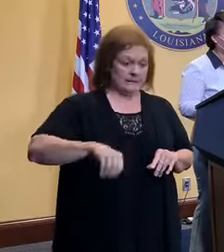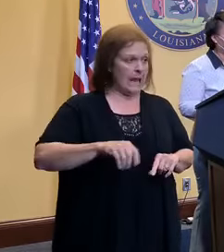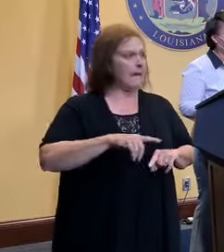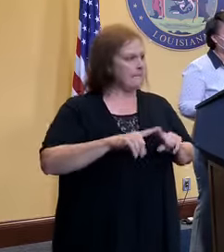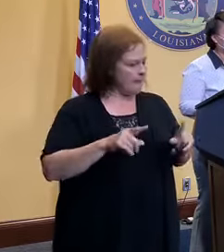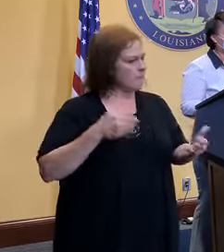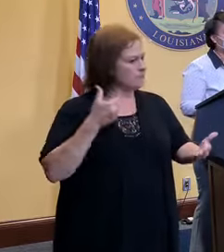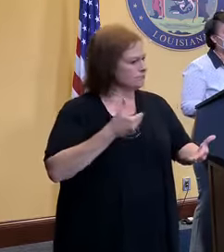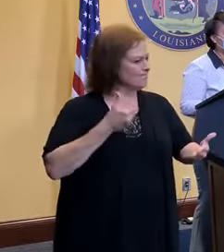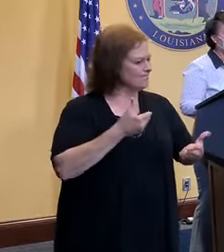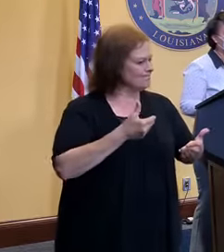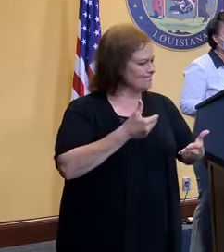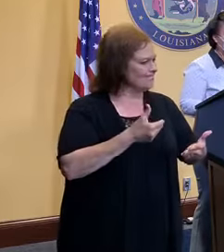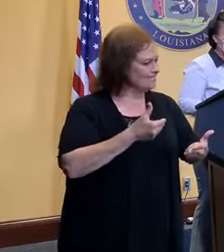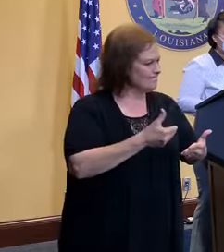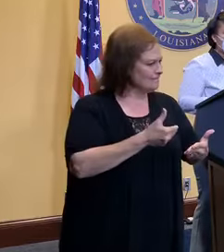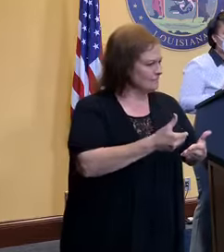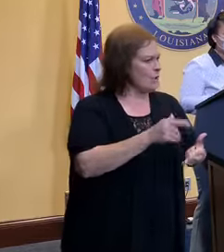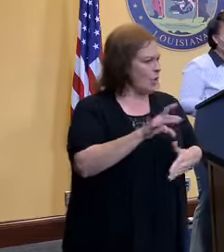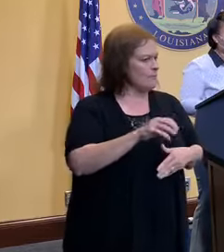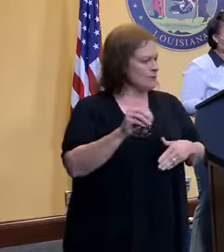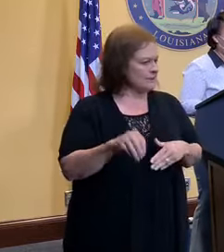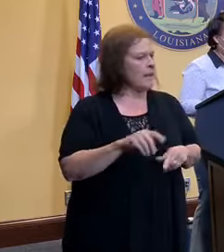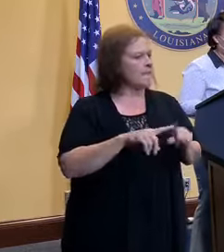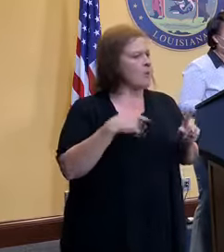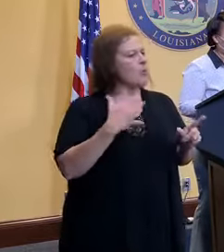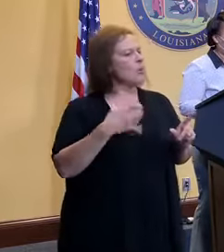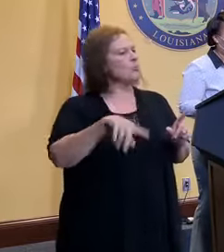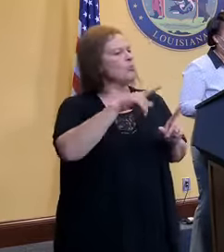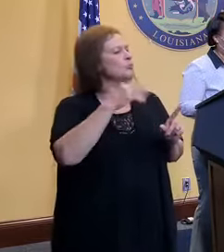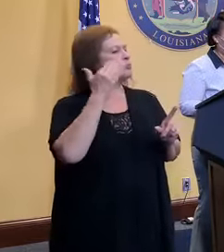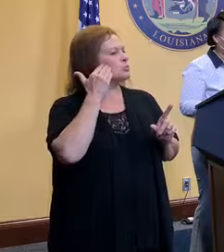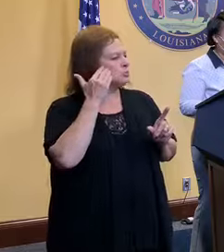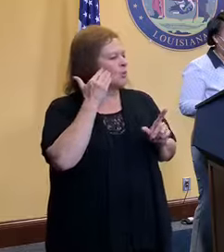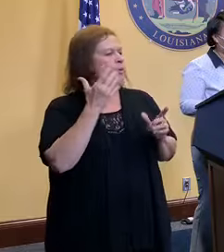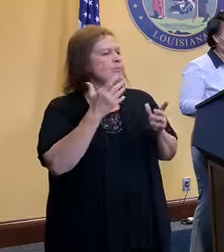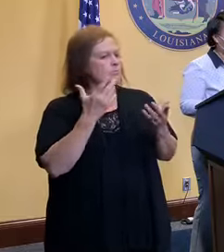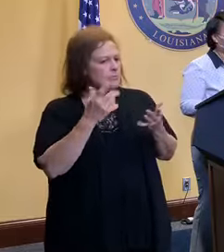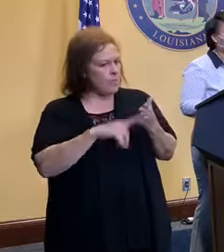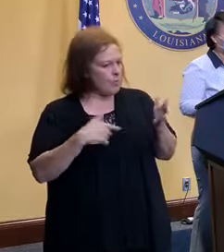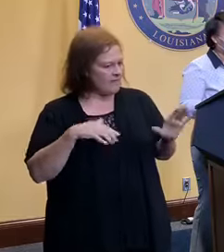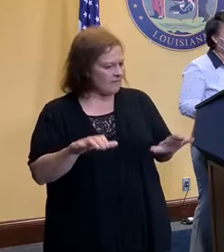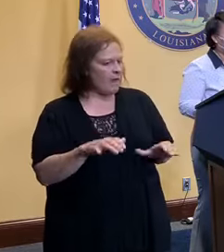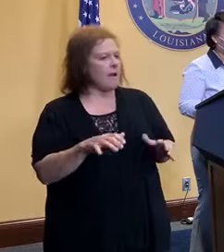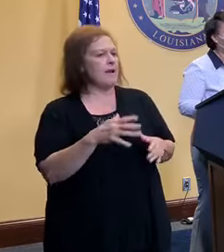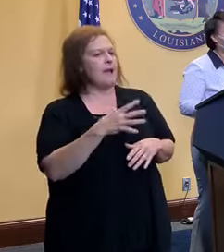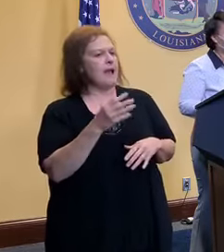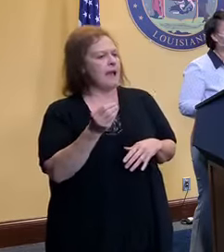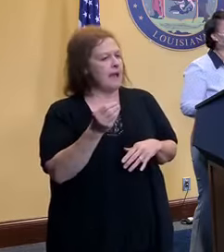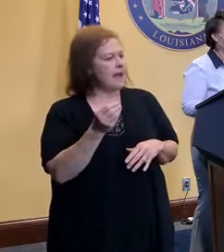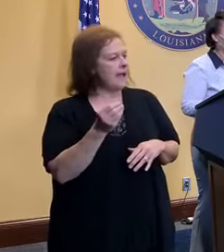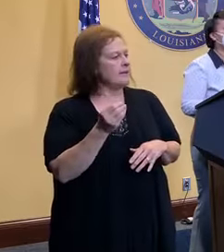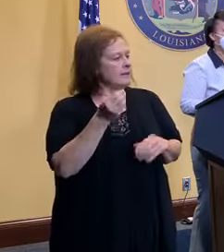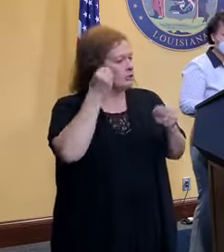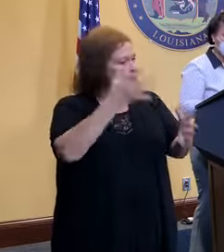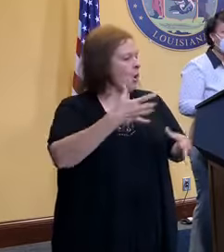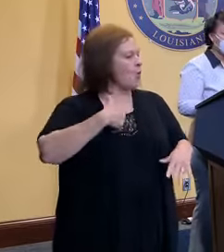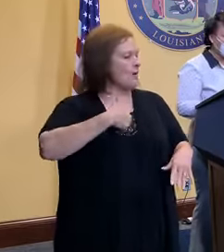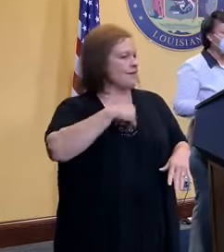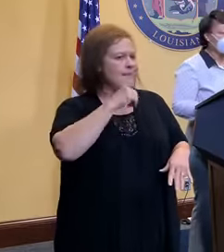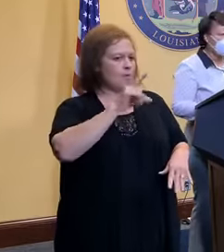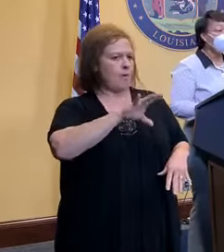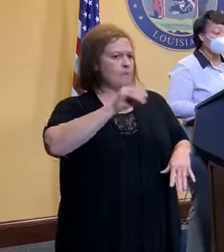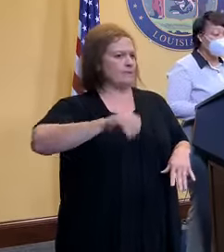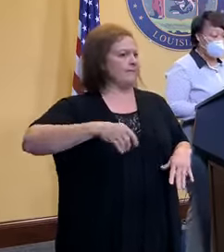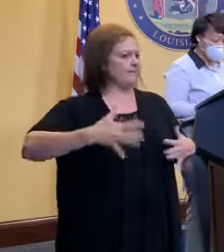but we're getting there, and we just wanted to inform the public about how far we've come, but also we're not 100% just